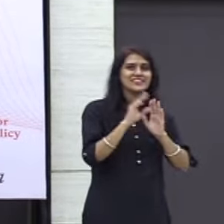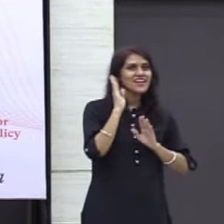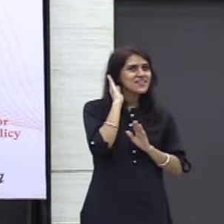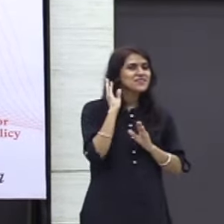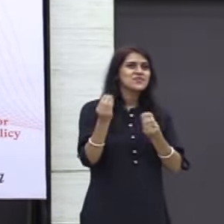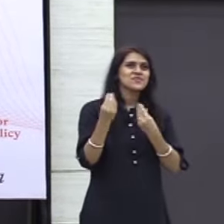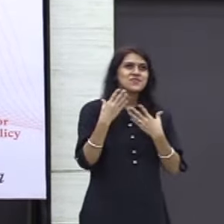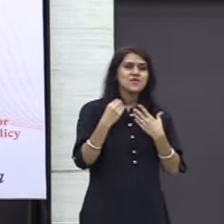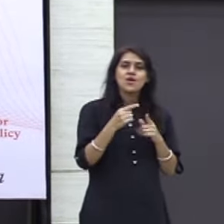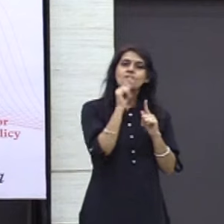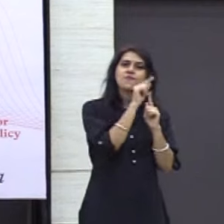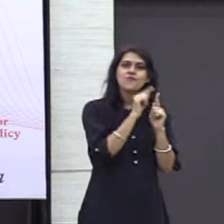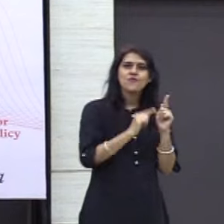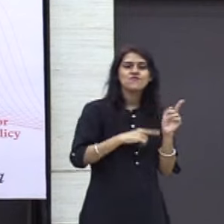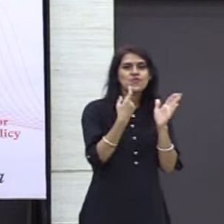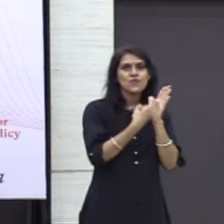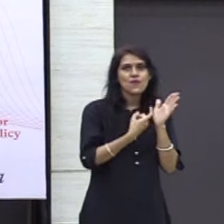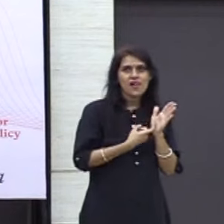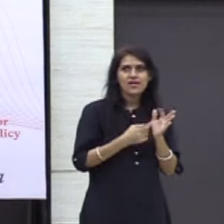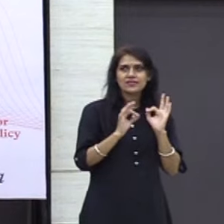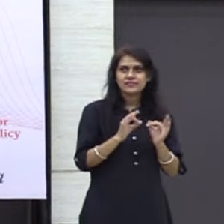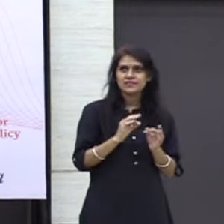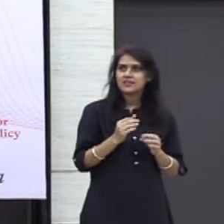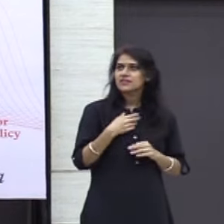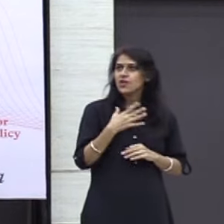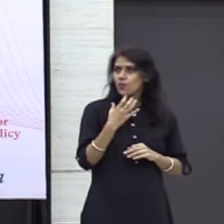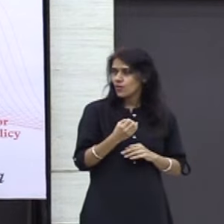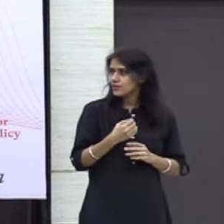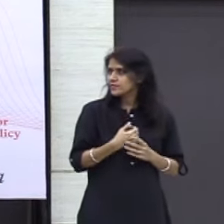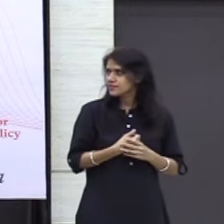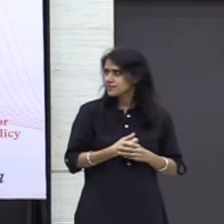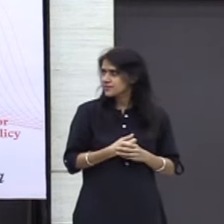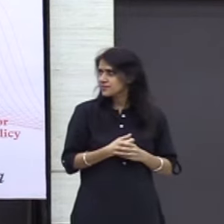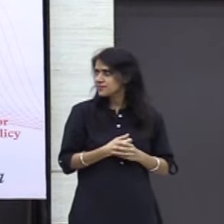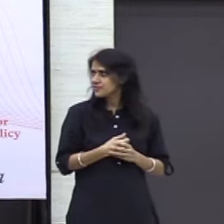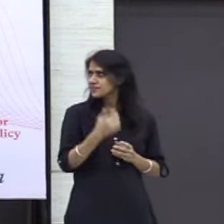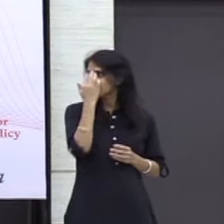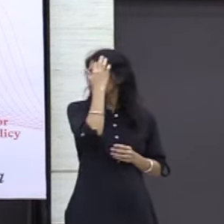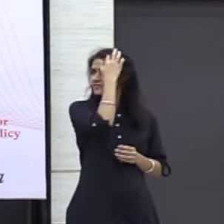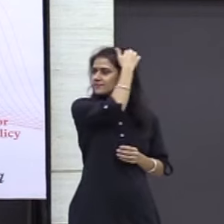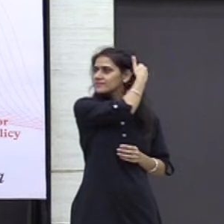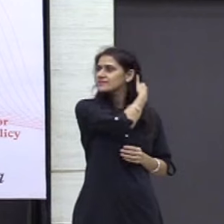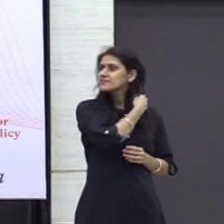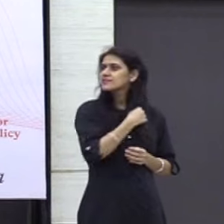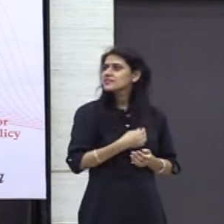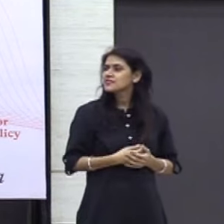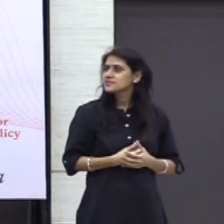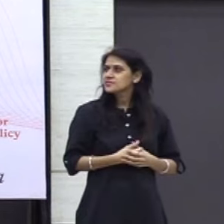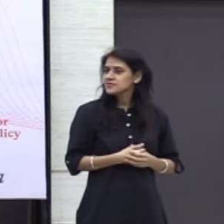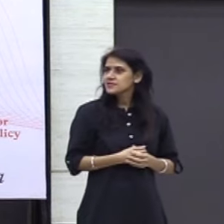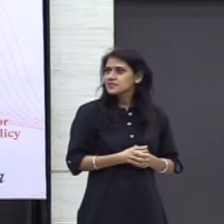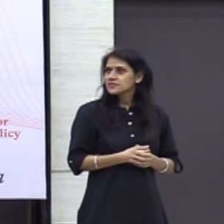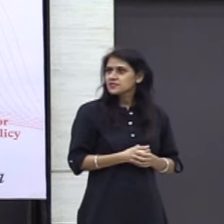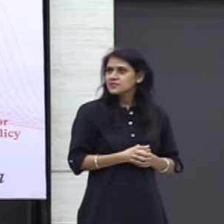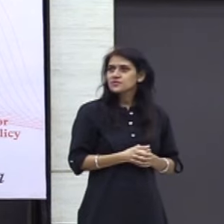of provisions that I didn't know of. I do want to play devil's advocate though, and especially since the